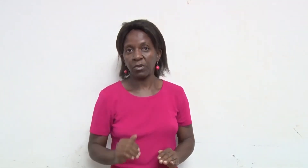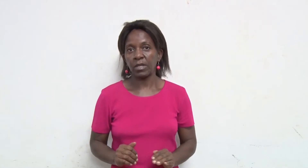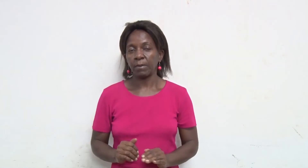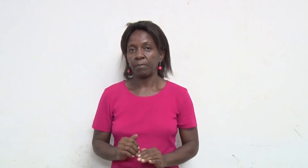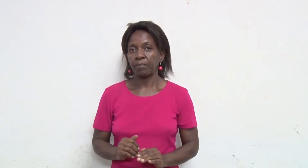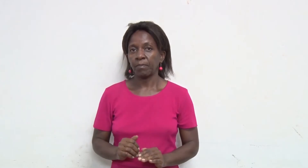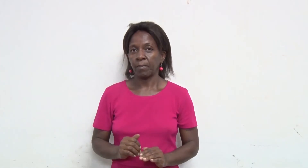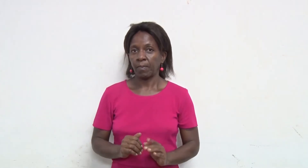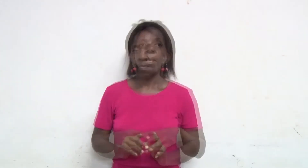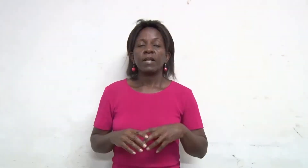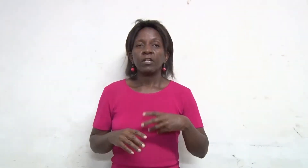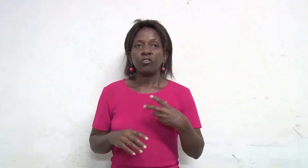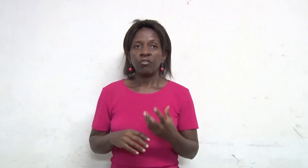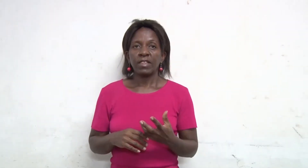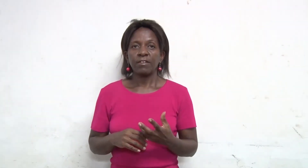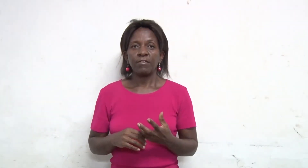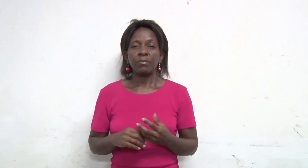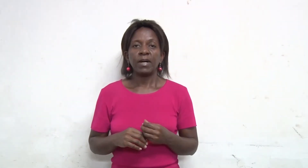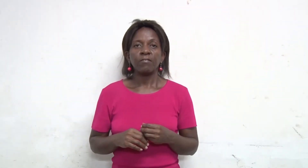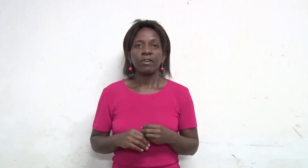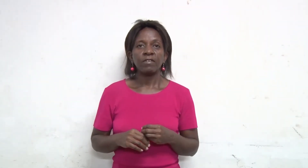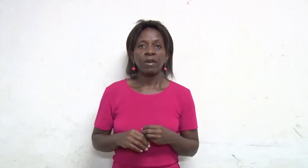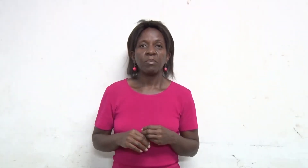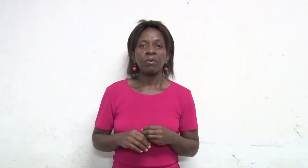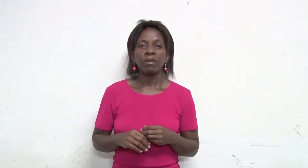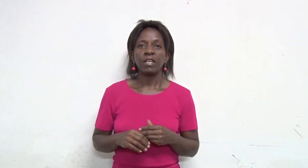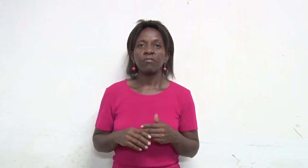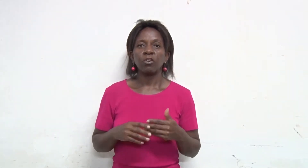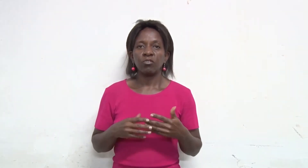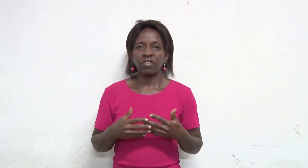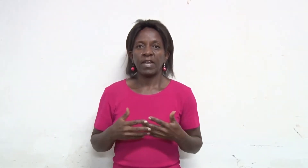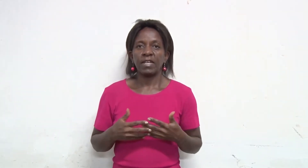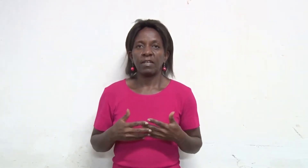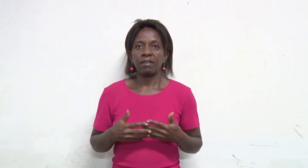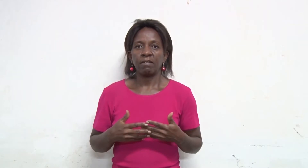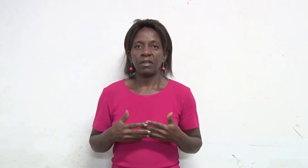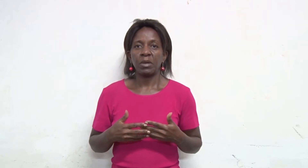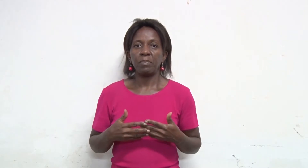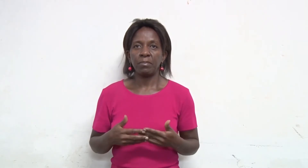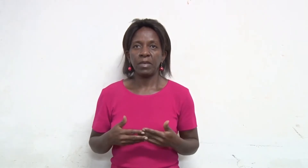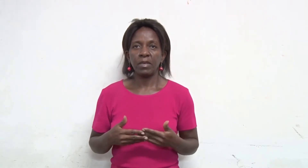body. During that feedback, for example, if you're going to sign baby